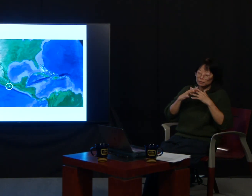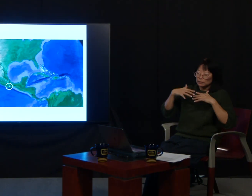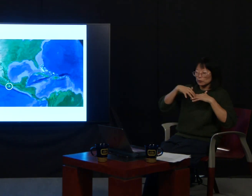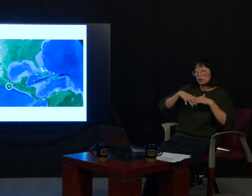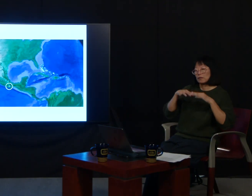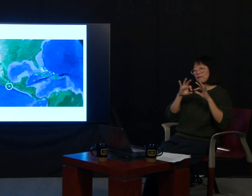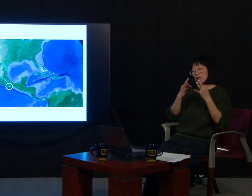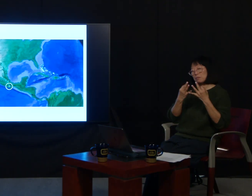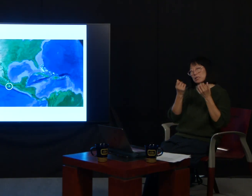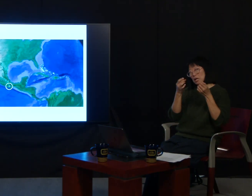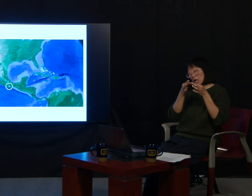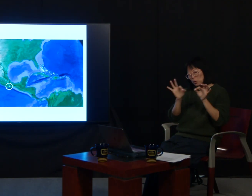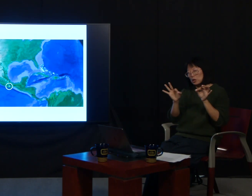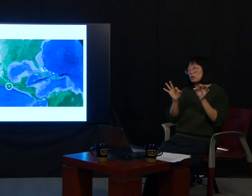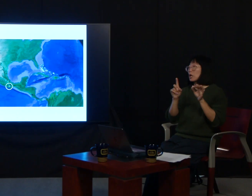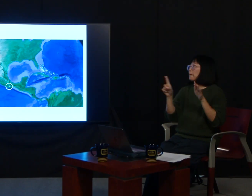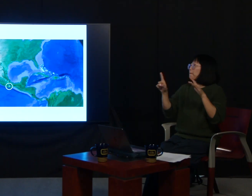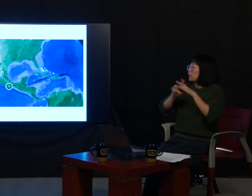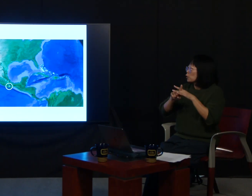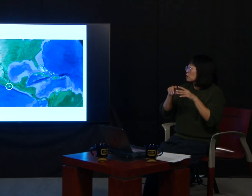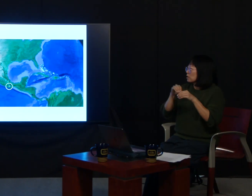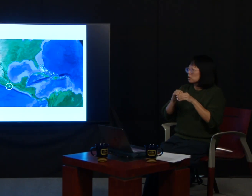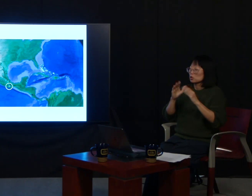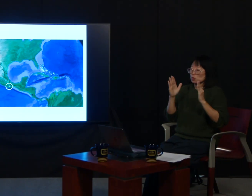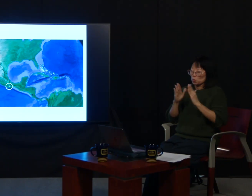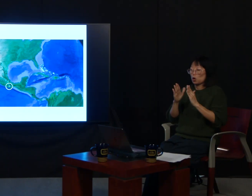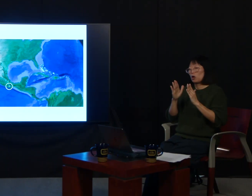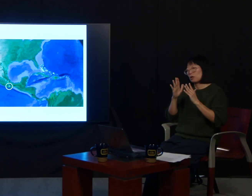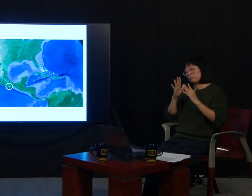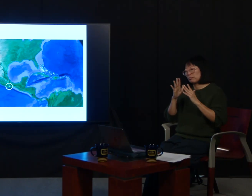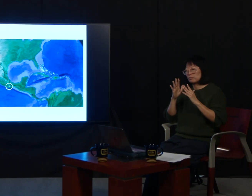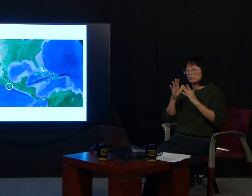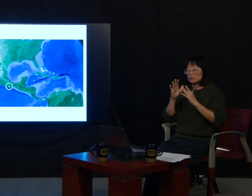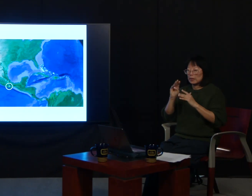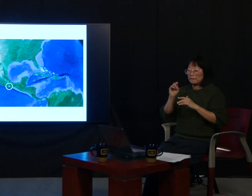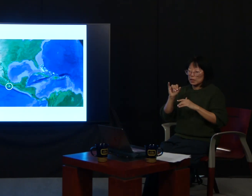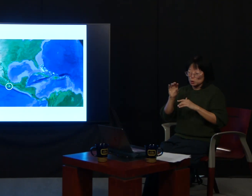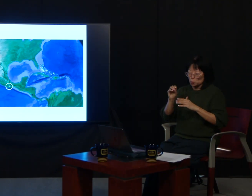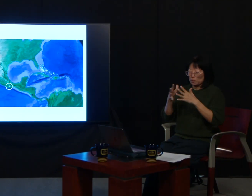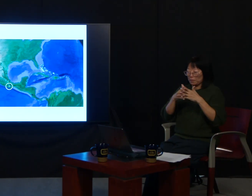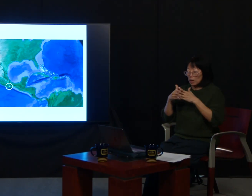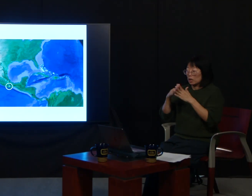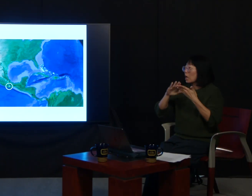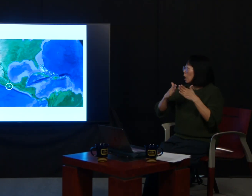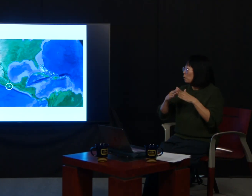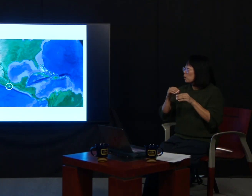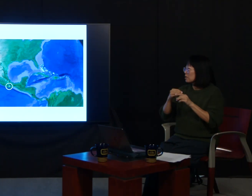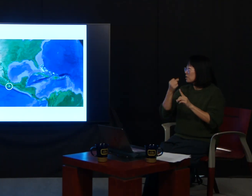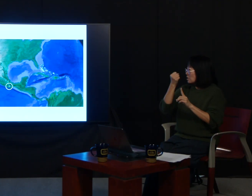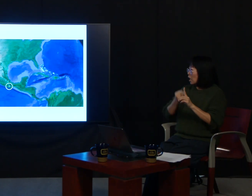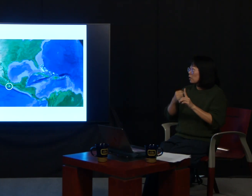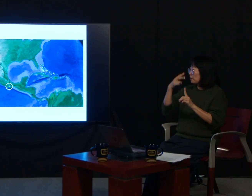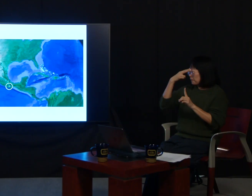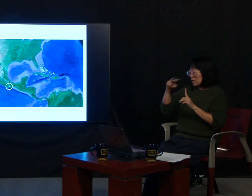This is an indigenous family sign language that emerged in a small Mesoamerican community in the southern part of